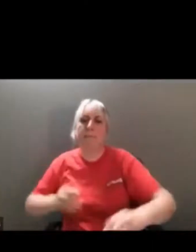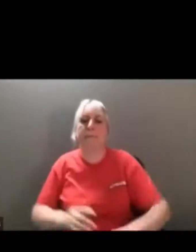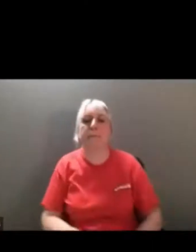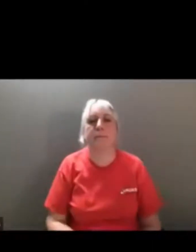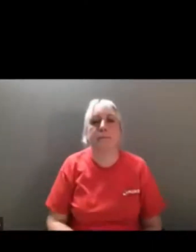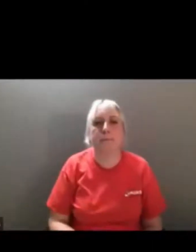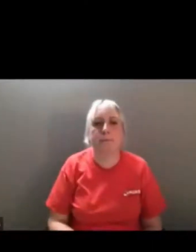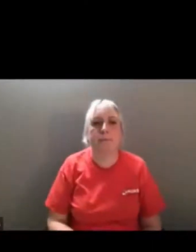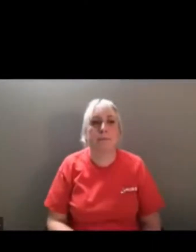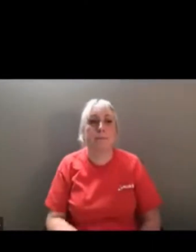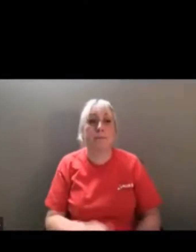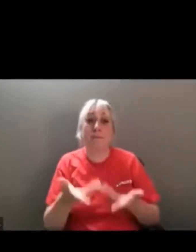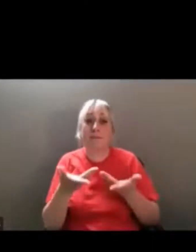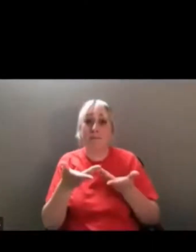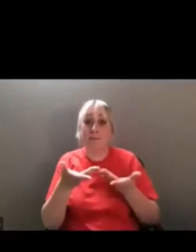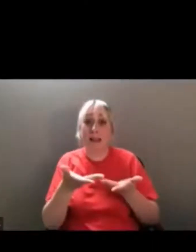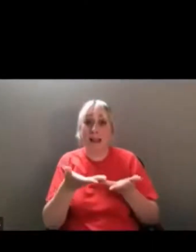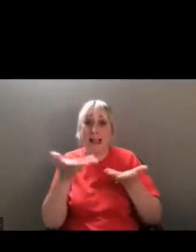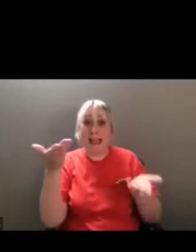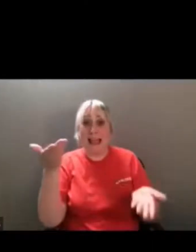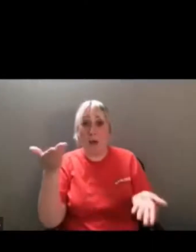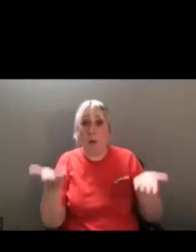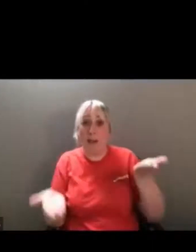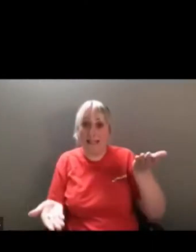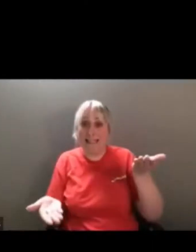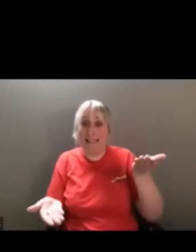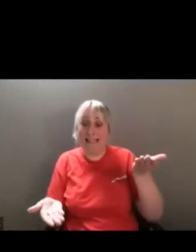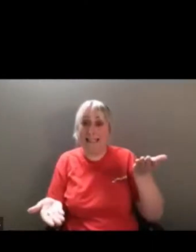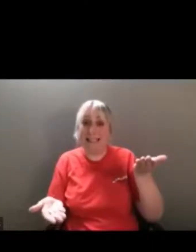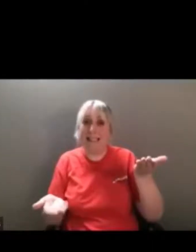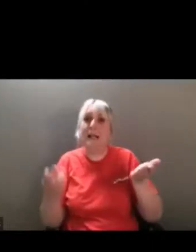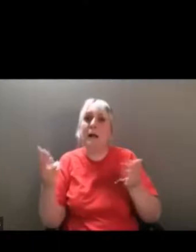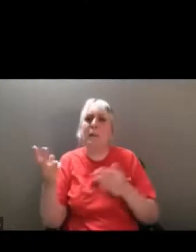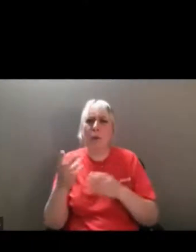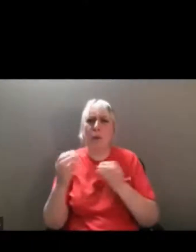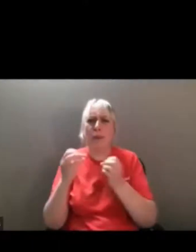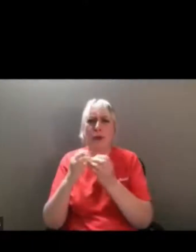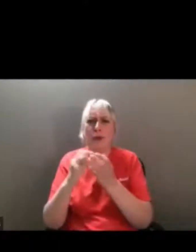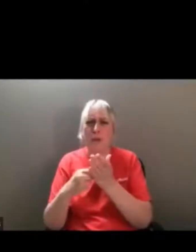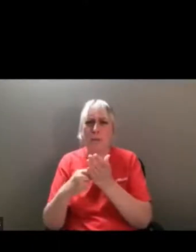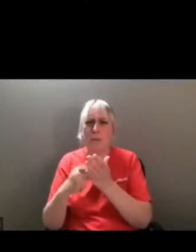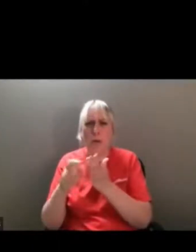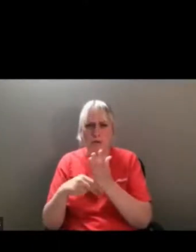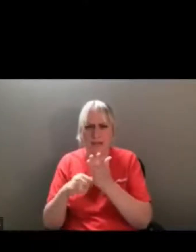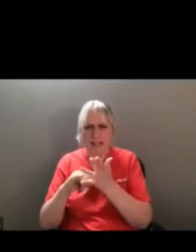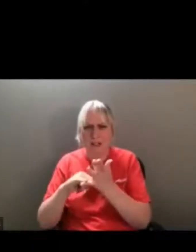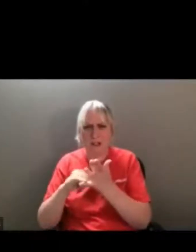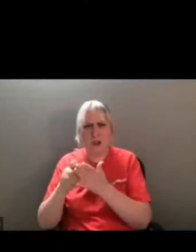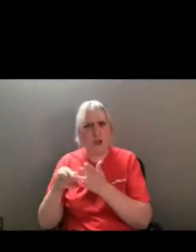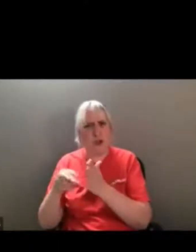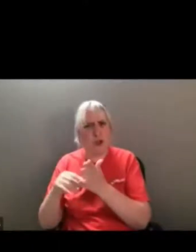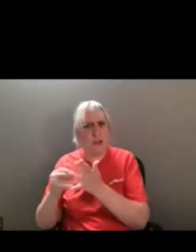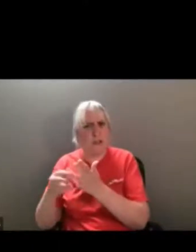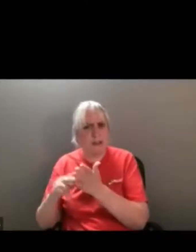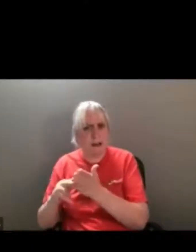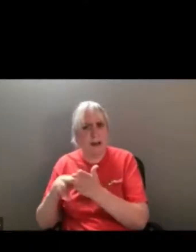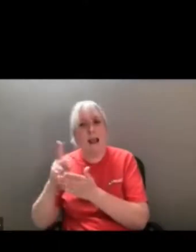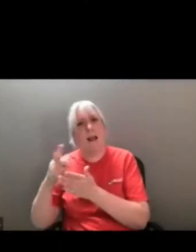Inequality is a state that Johnson and Cummings both regard as natural and even desirable for the functioning of